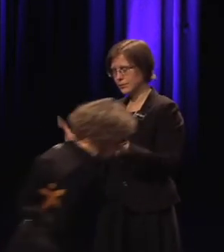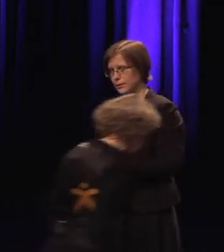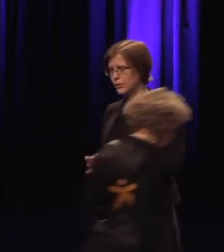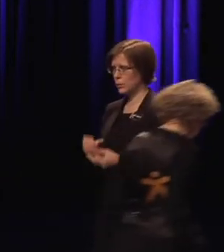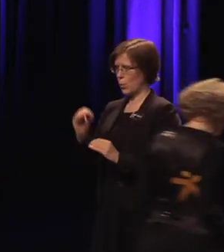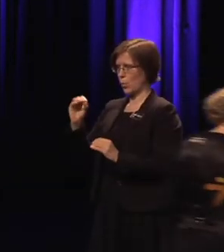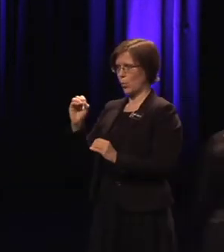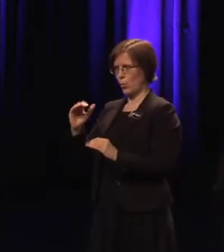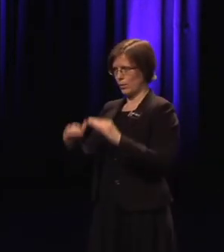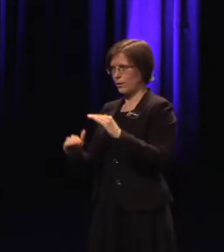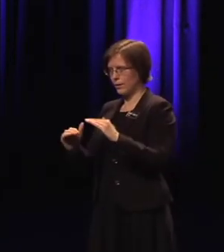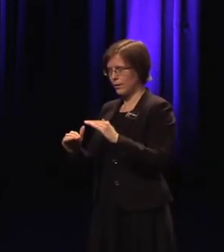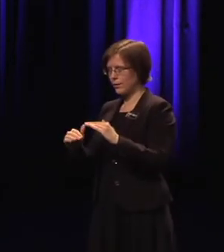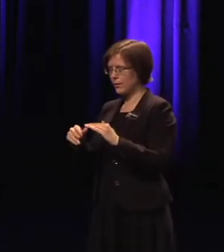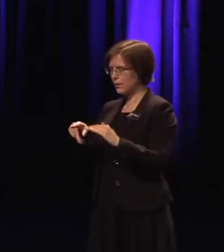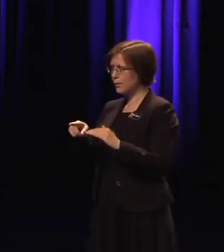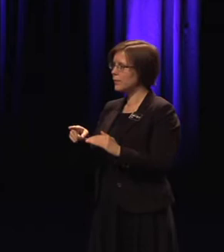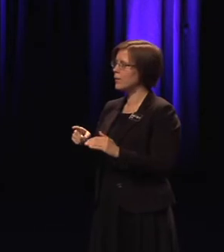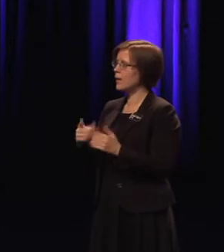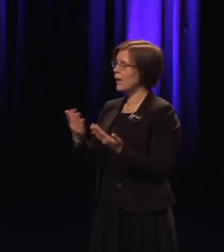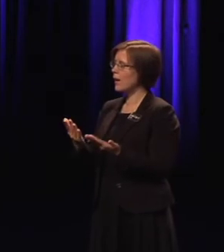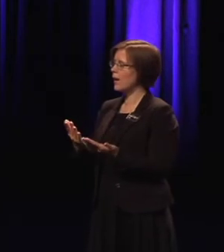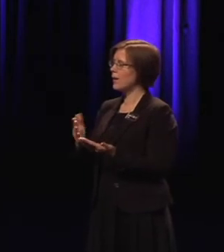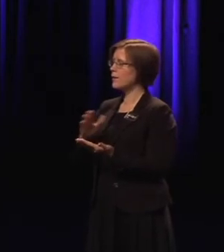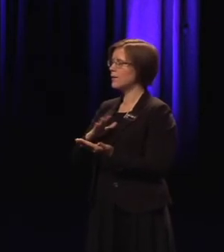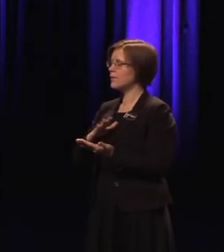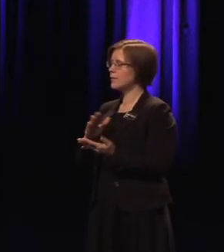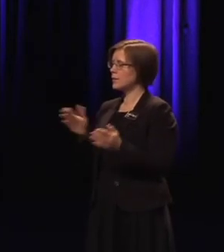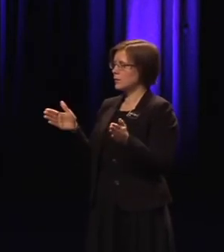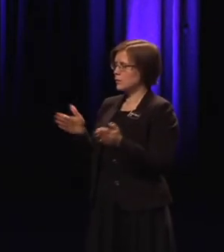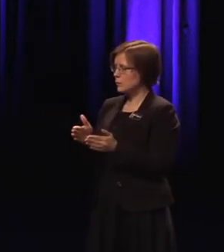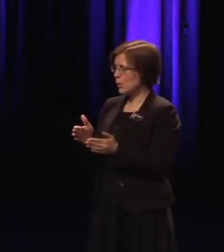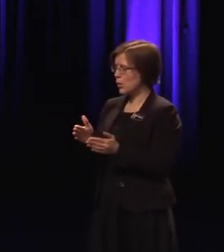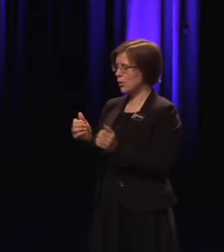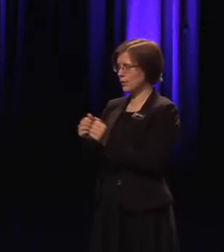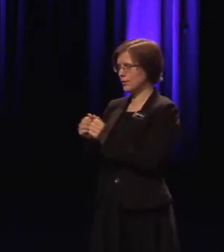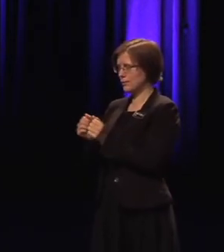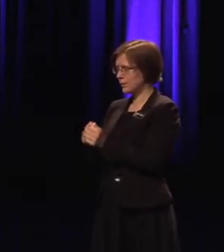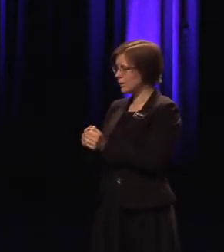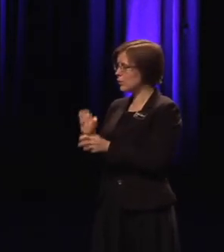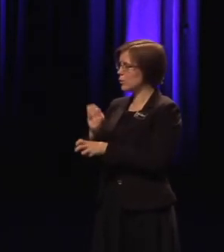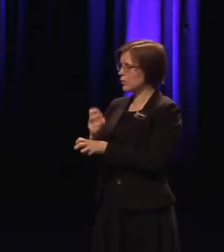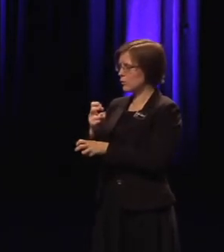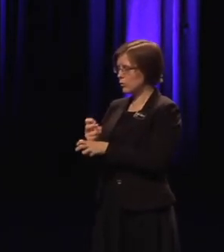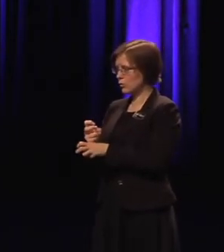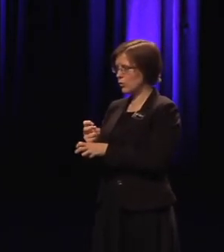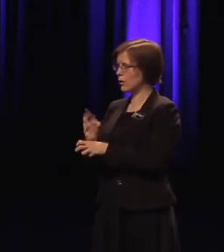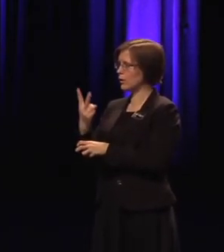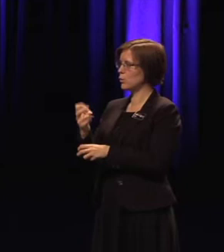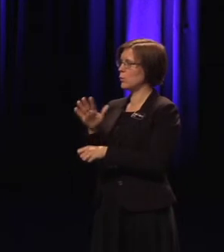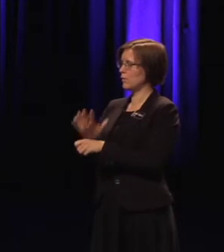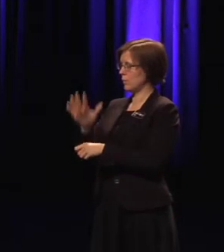inequalities, outgrowths of narrow approaches to development in the pre-2015